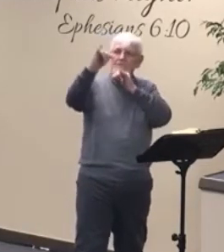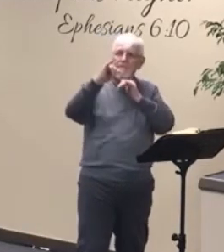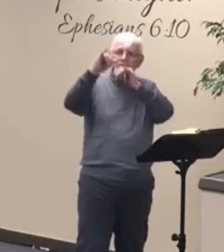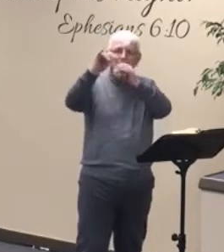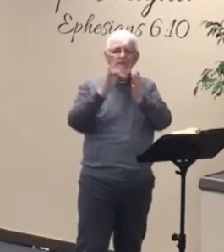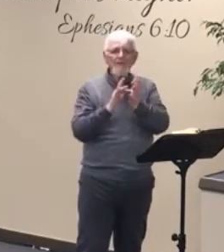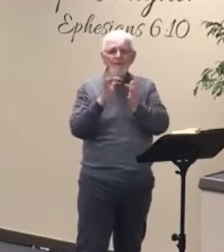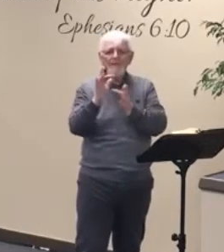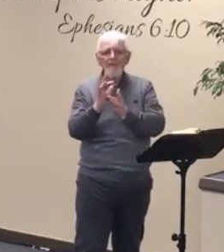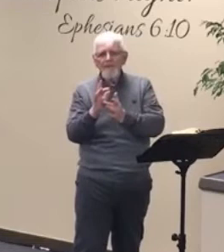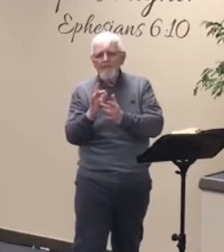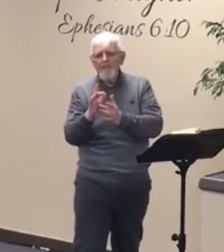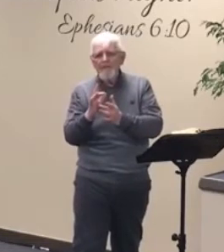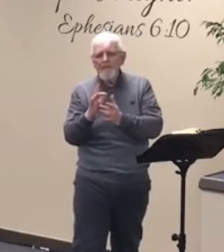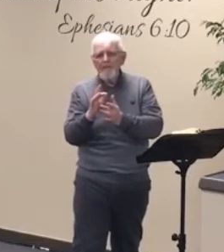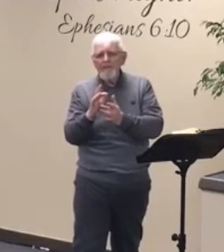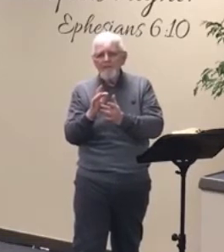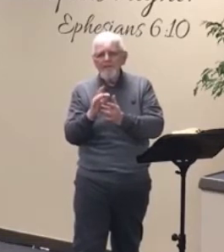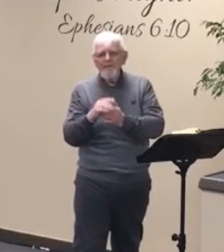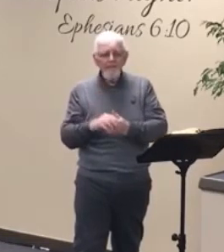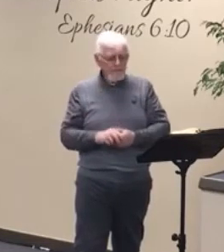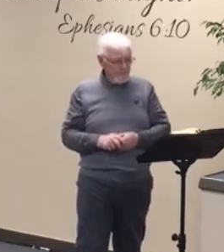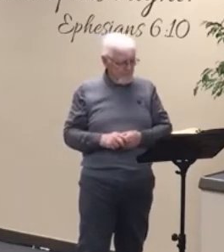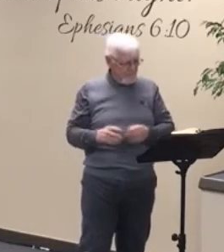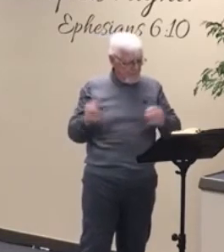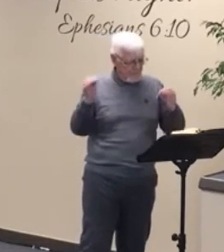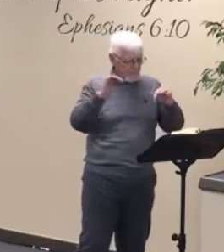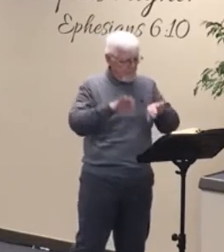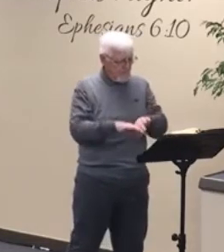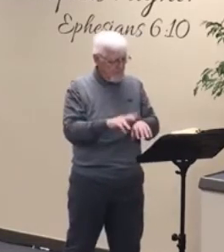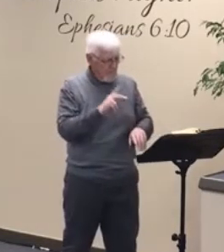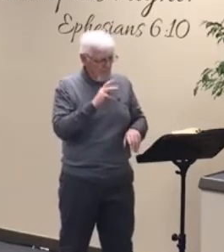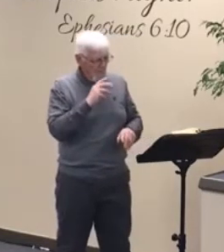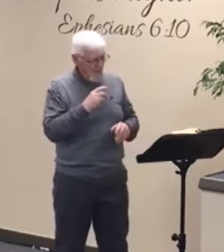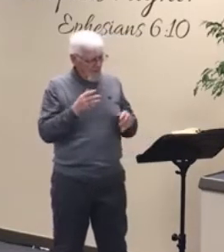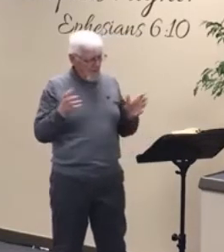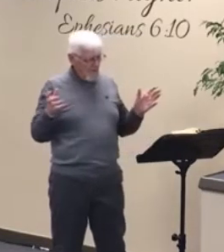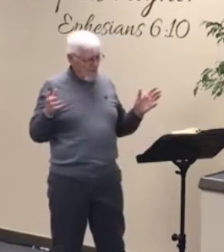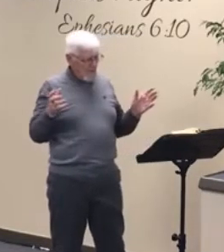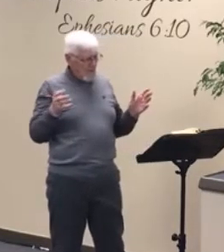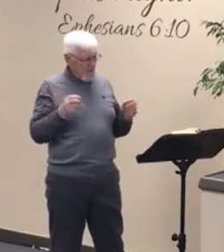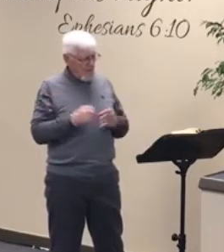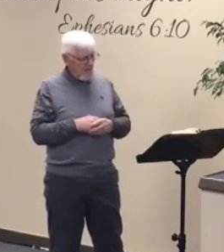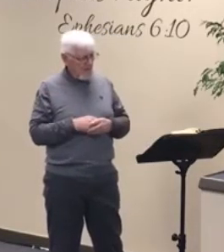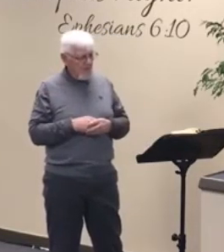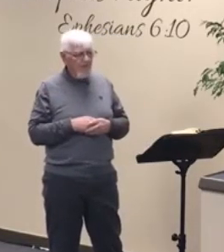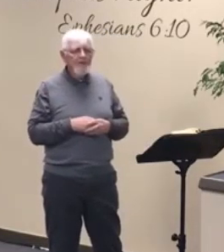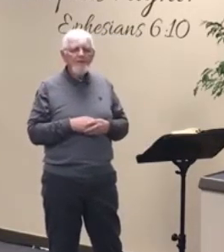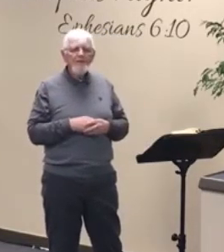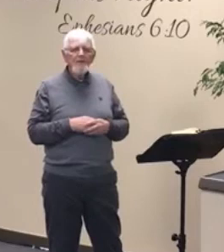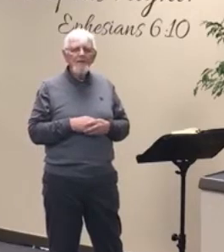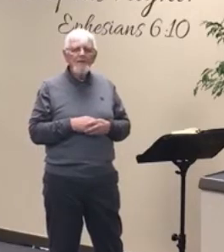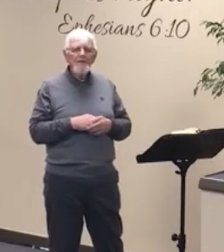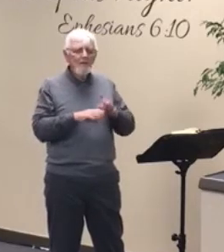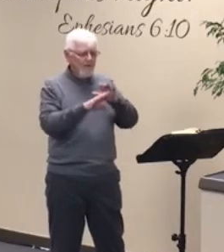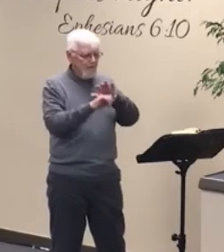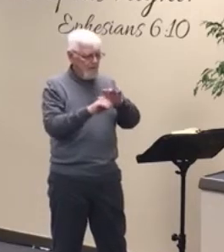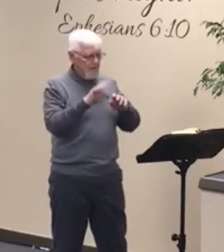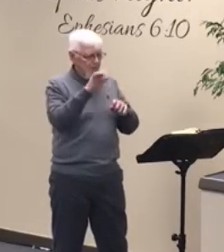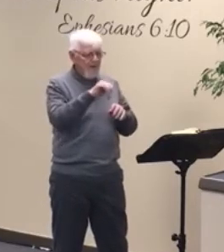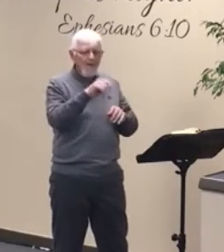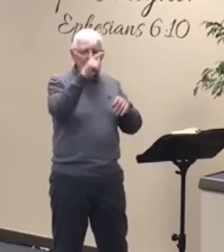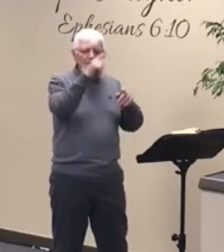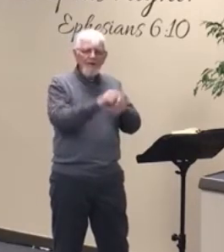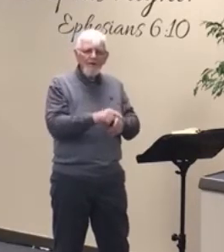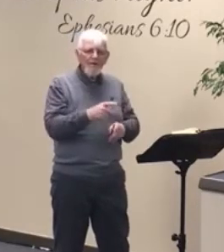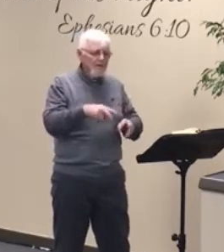Christ. Cast into a pit, no water, hanging on the cross. Gets betrayed by his brethren, wandering in a field,